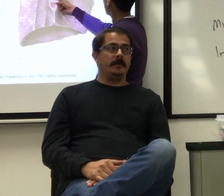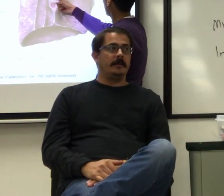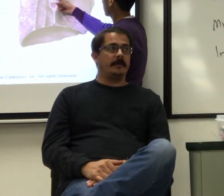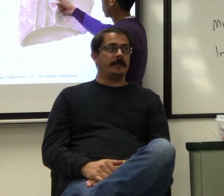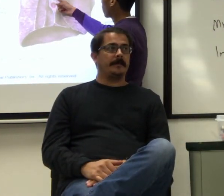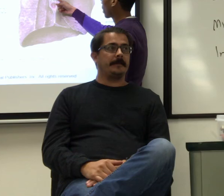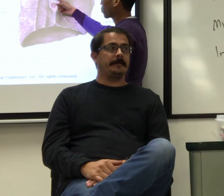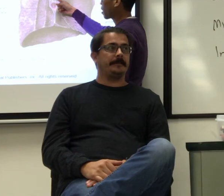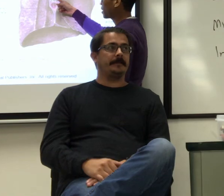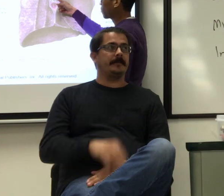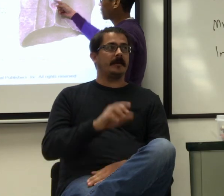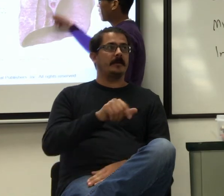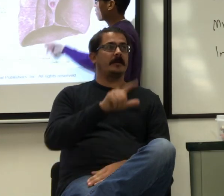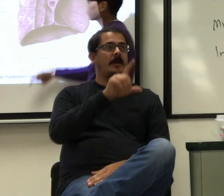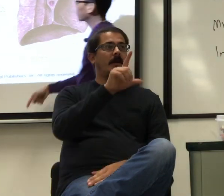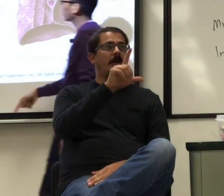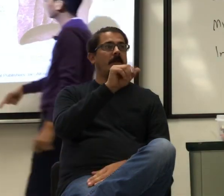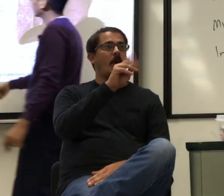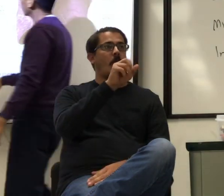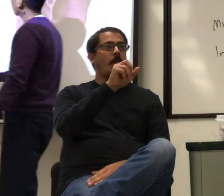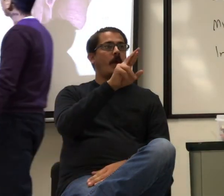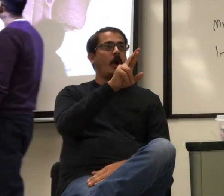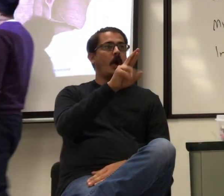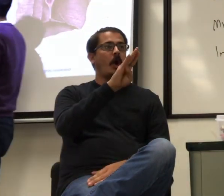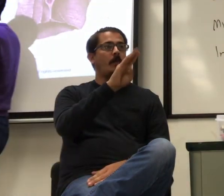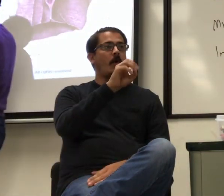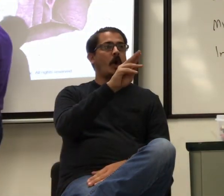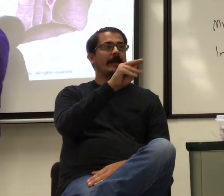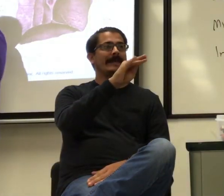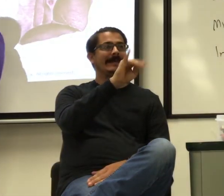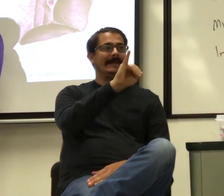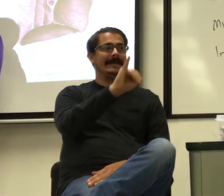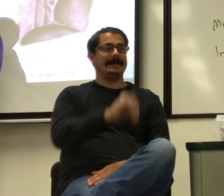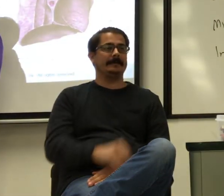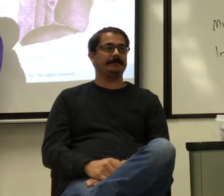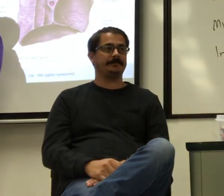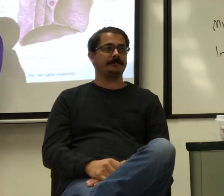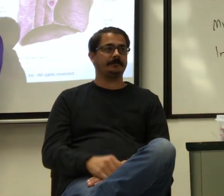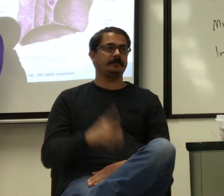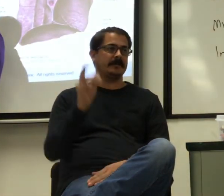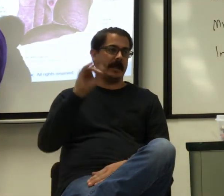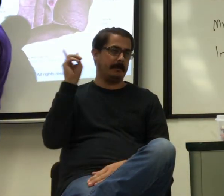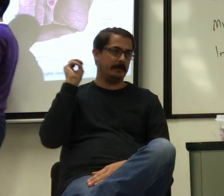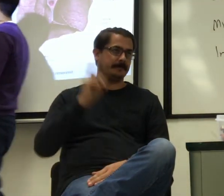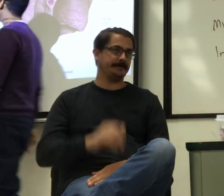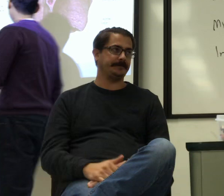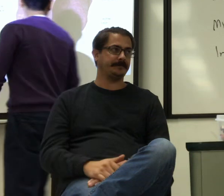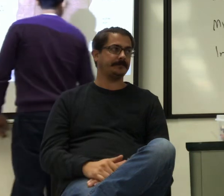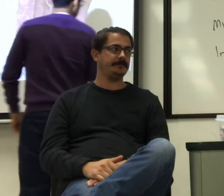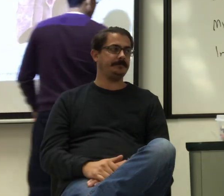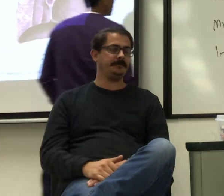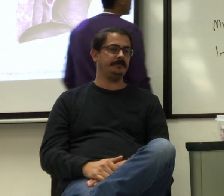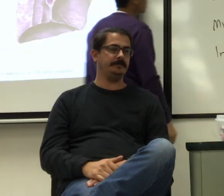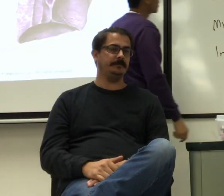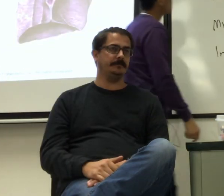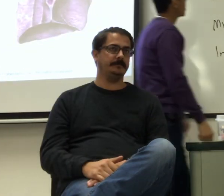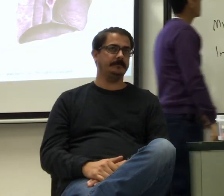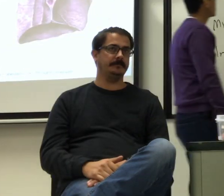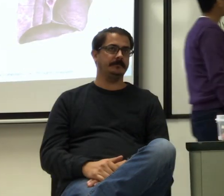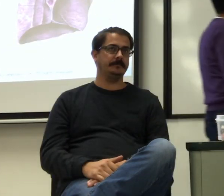that's the lobar bronchi right there. These are also lobar bronchi right here.